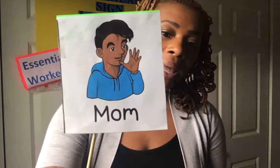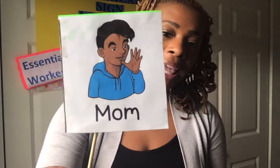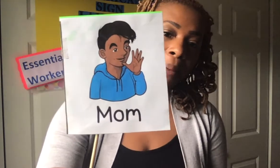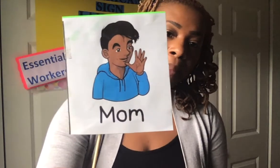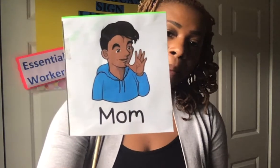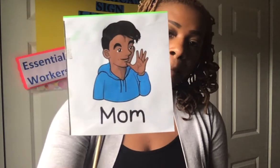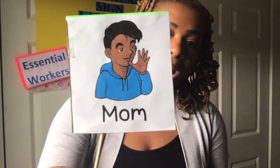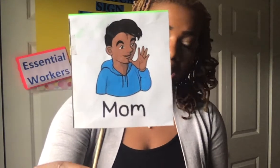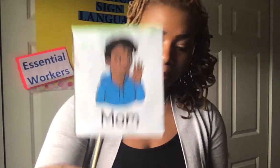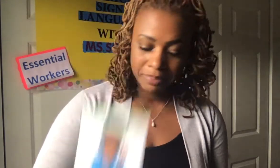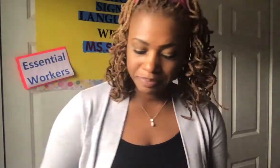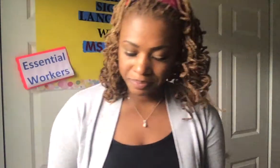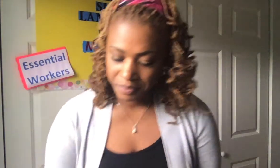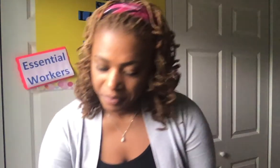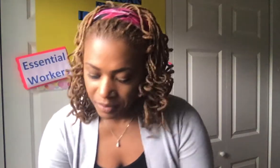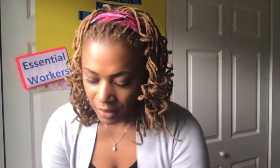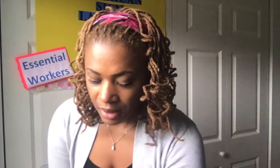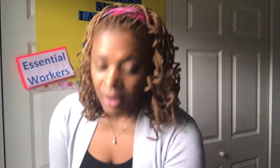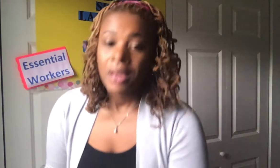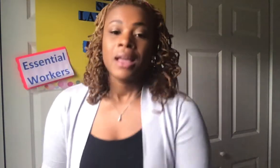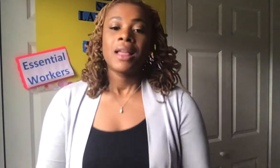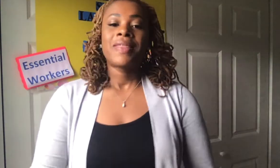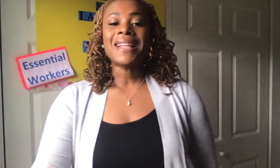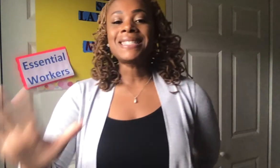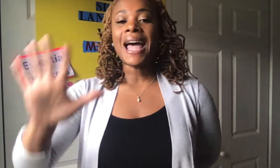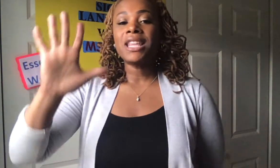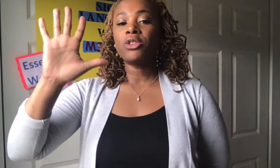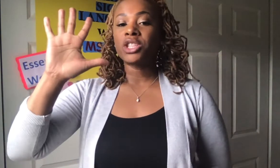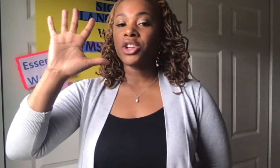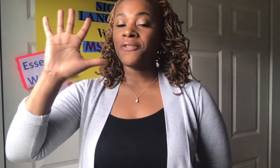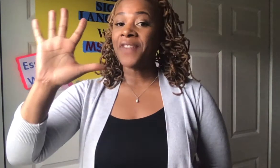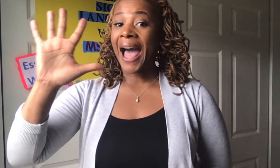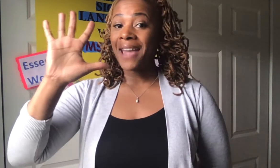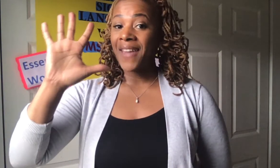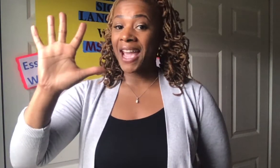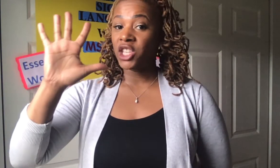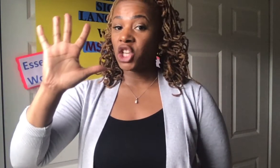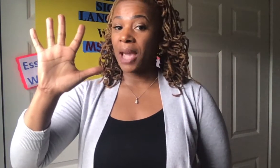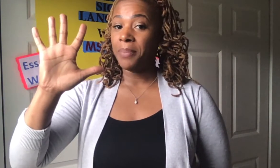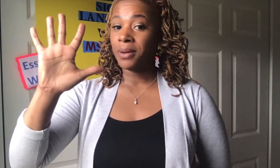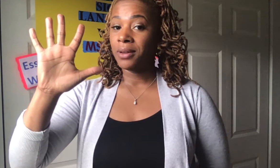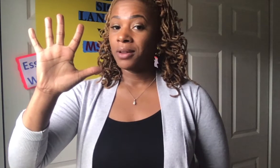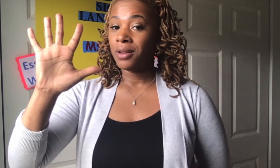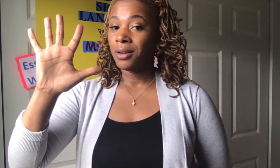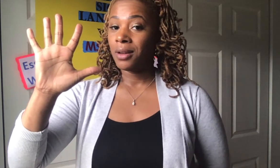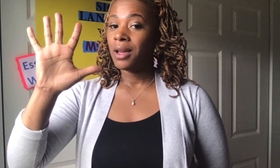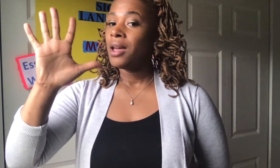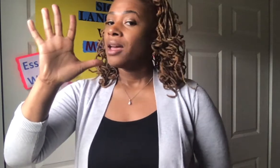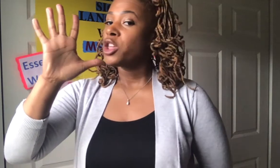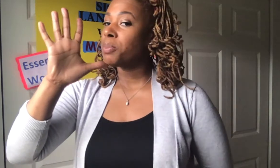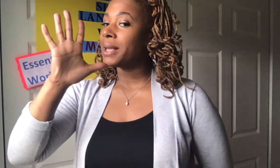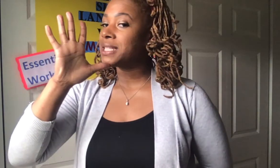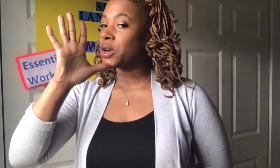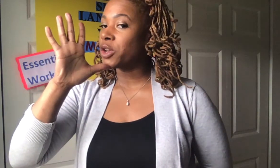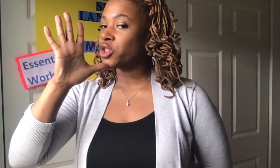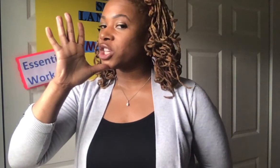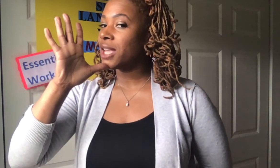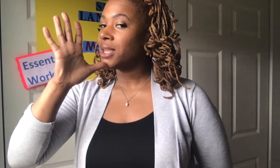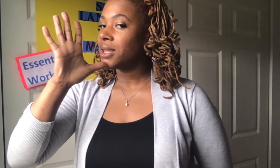M-O-M. Mom. That sign uses your 5-hand shape. You place it on your chin and